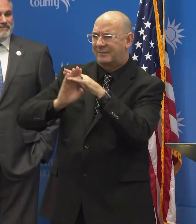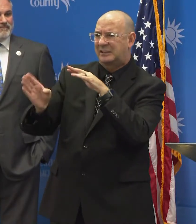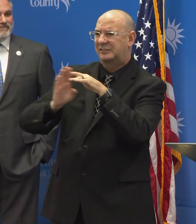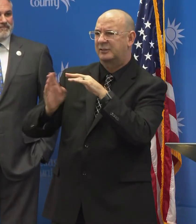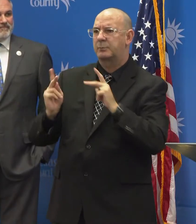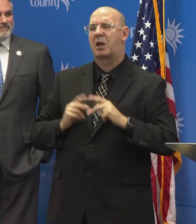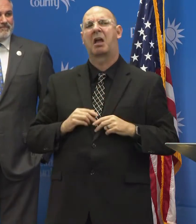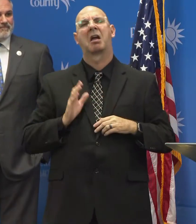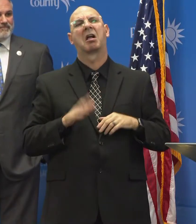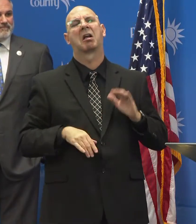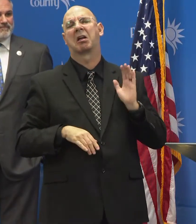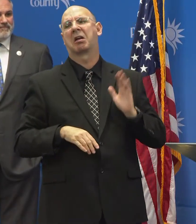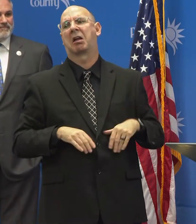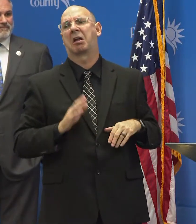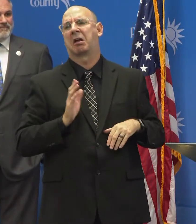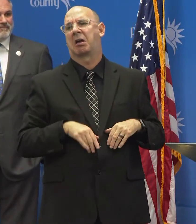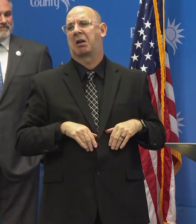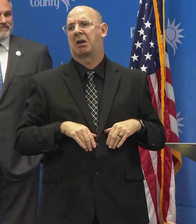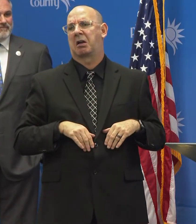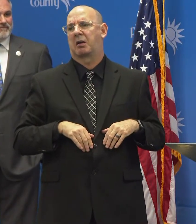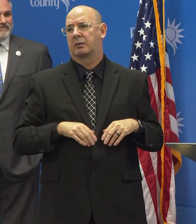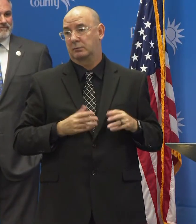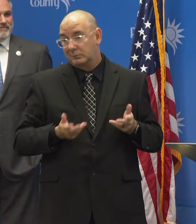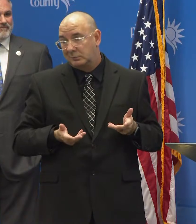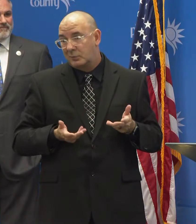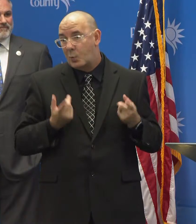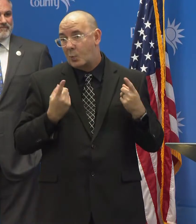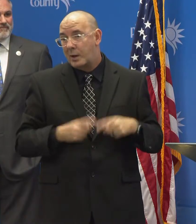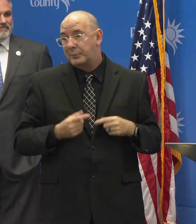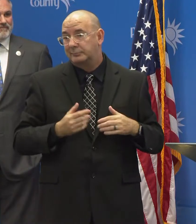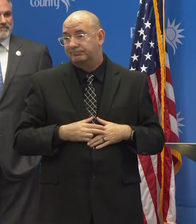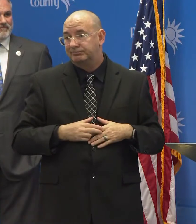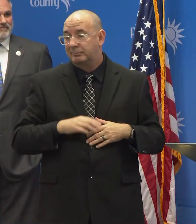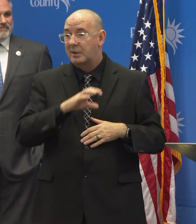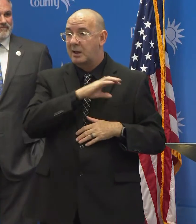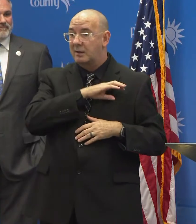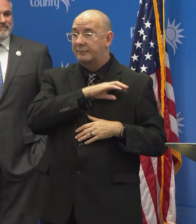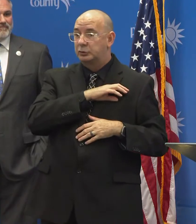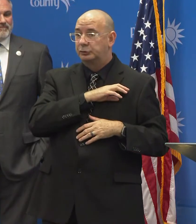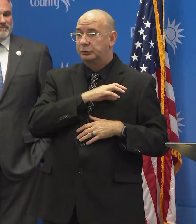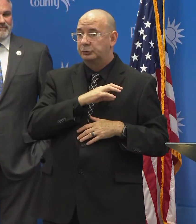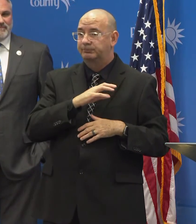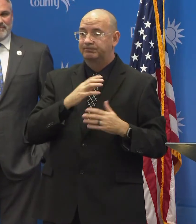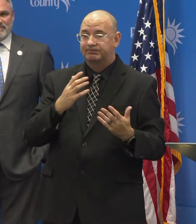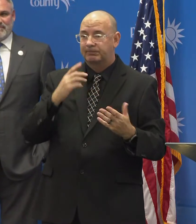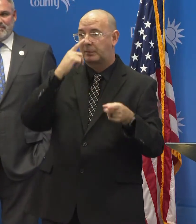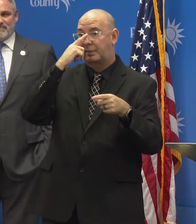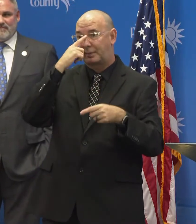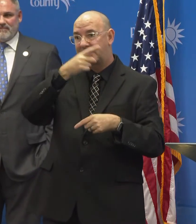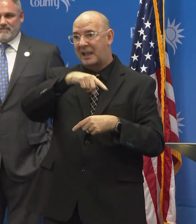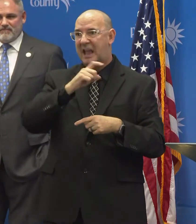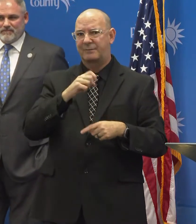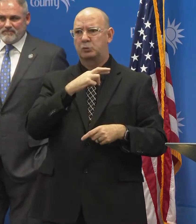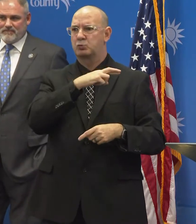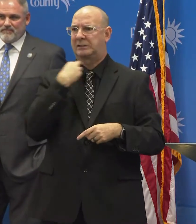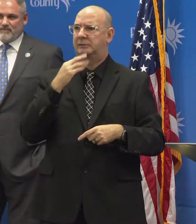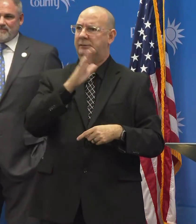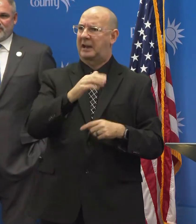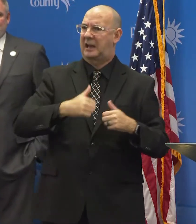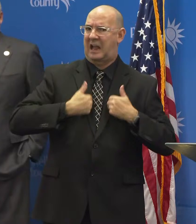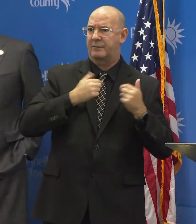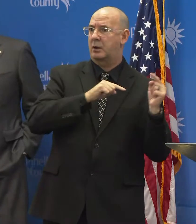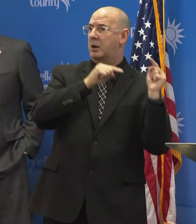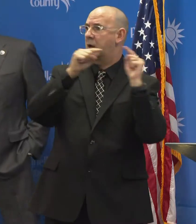to. And as a result of that, law enforcement had to put their lives on the line to go into very